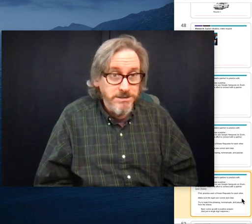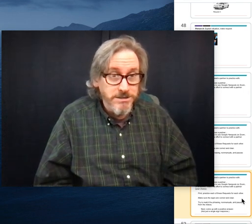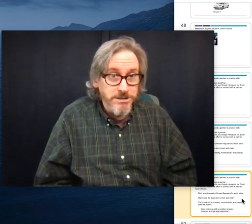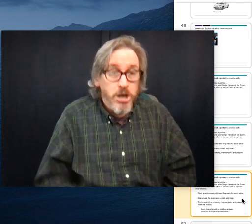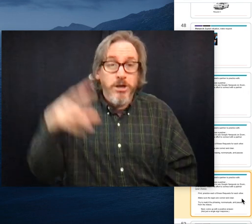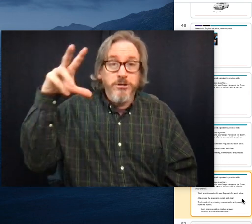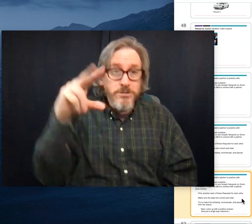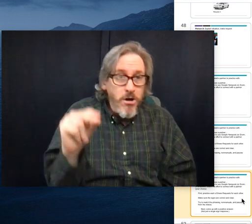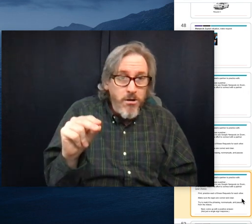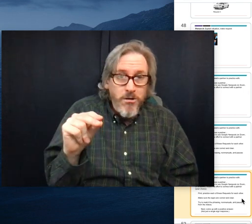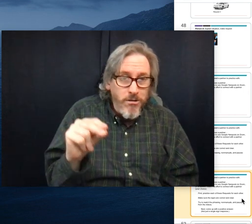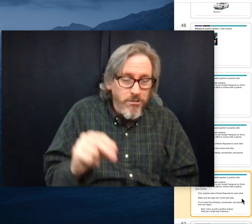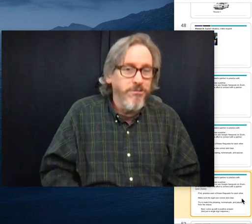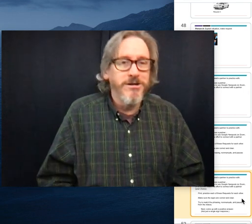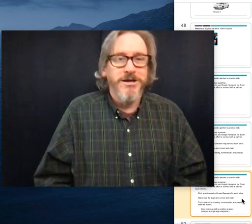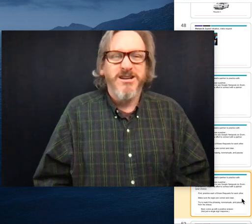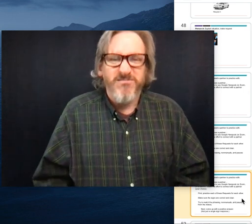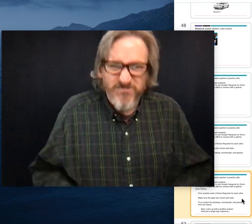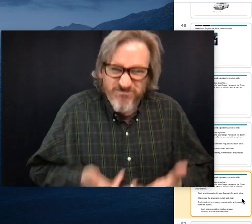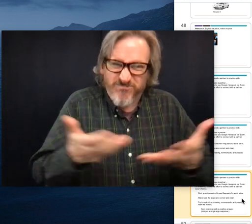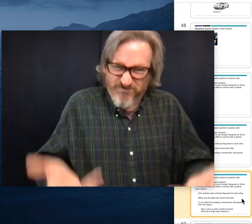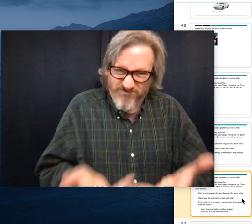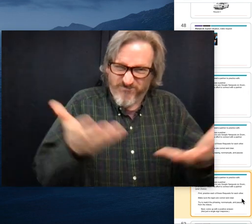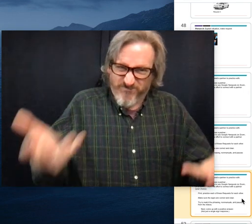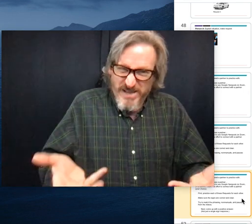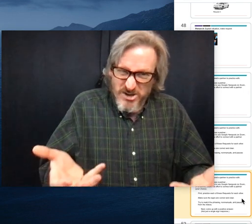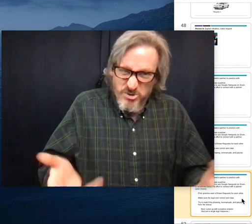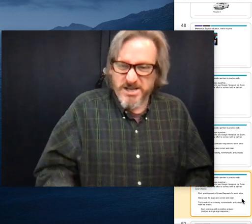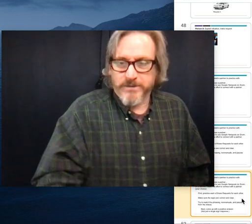questions. But if you want to, go ahead and try.